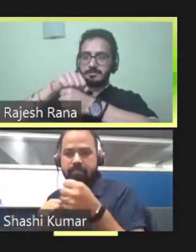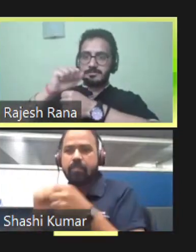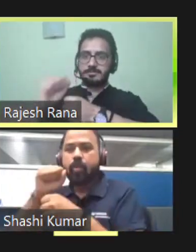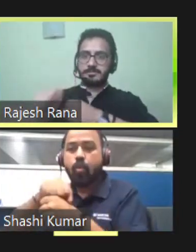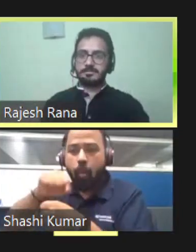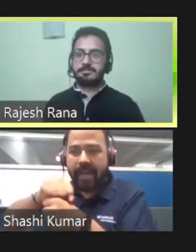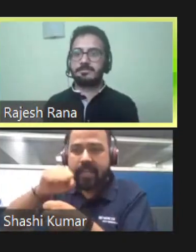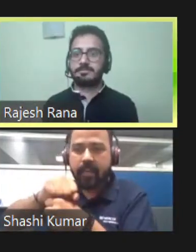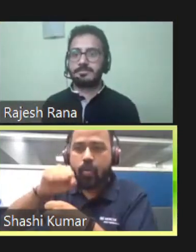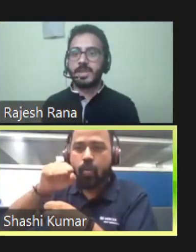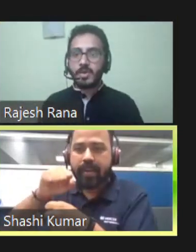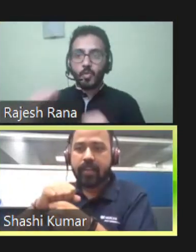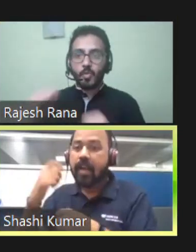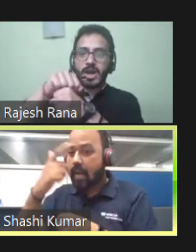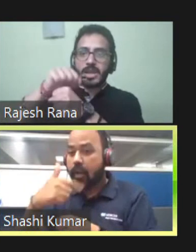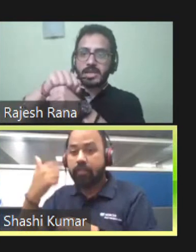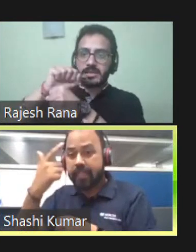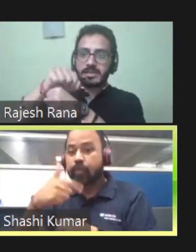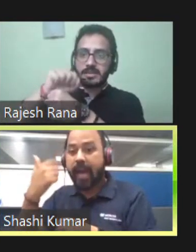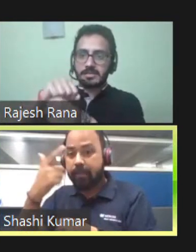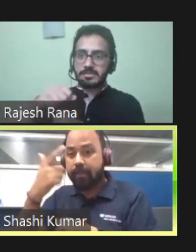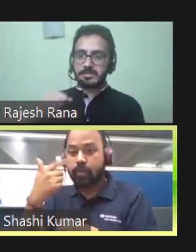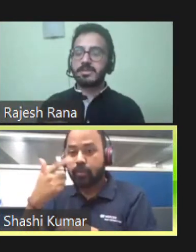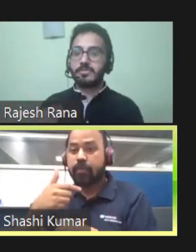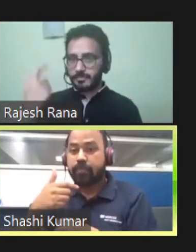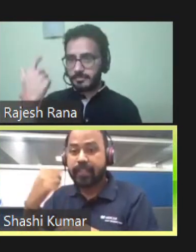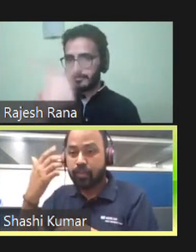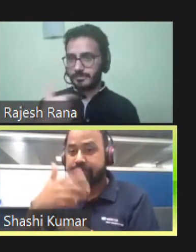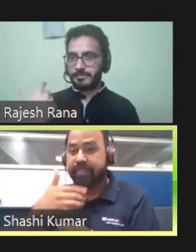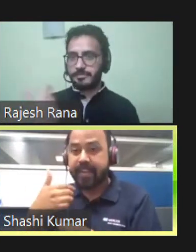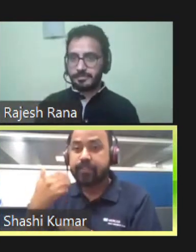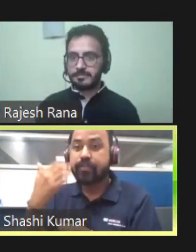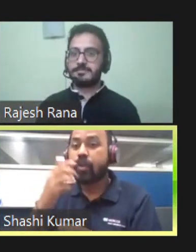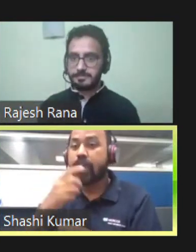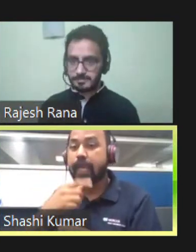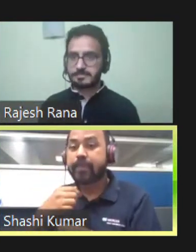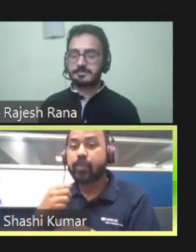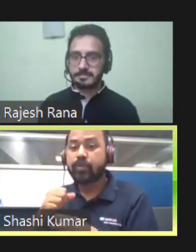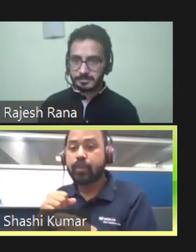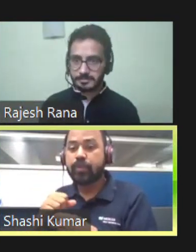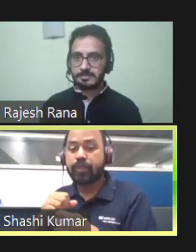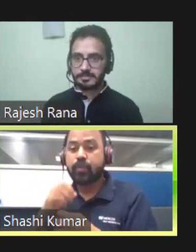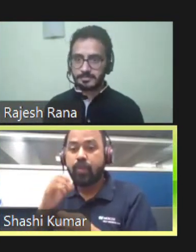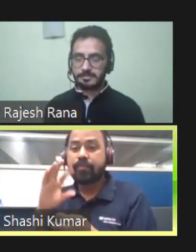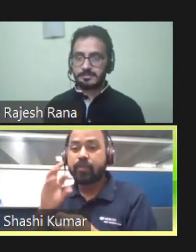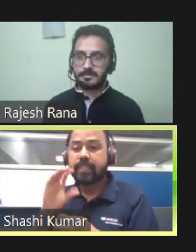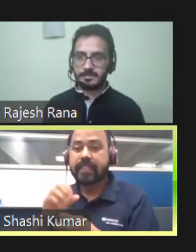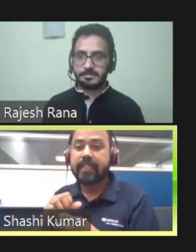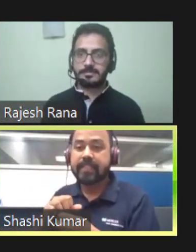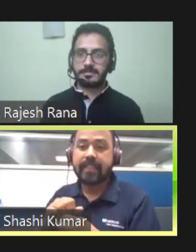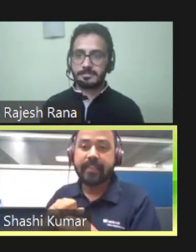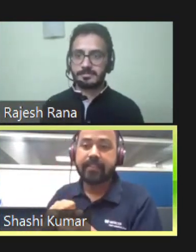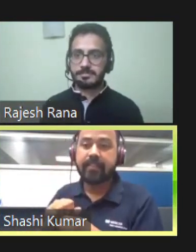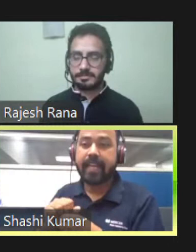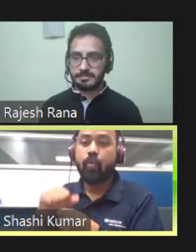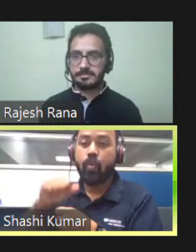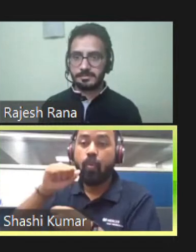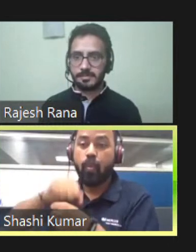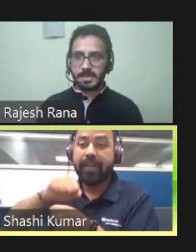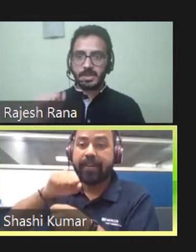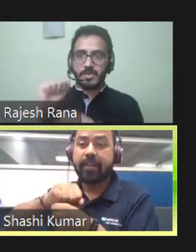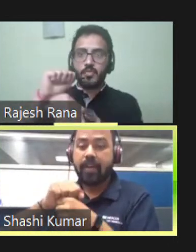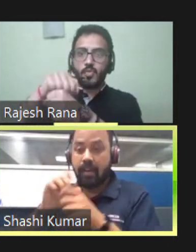ask, along with, you have to, with your face, with your lips, you have to say this